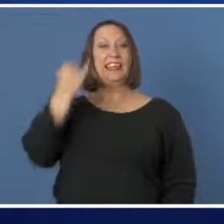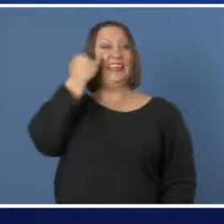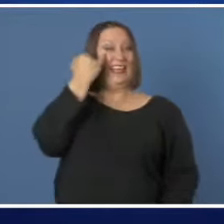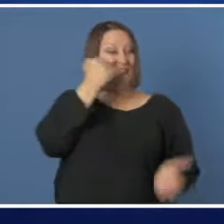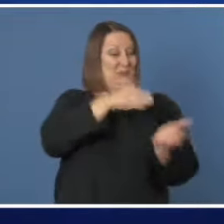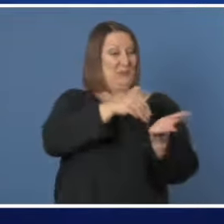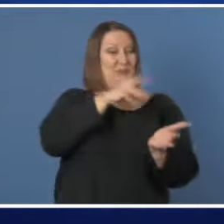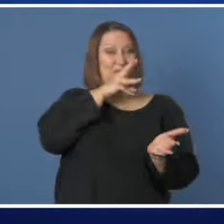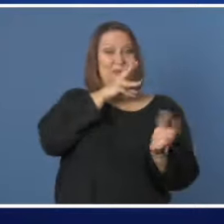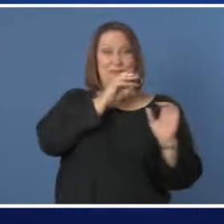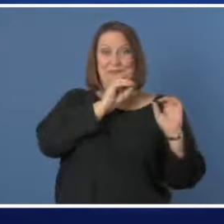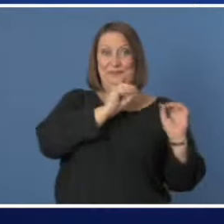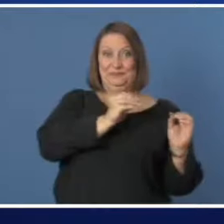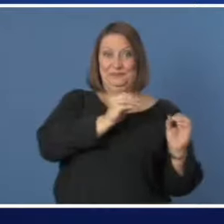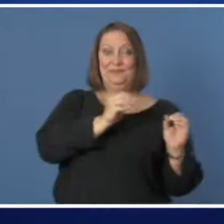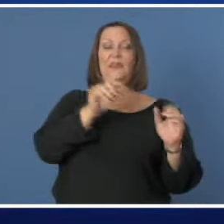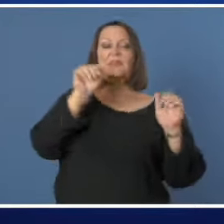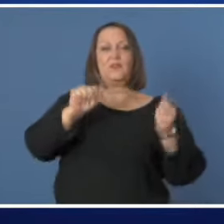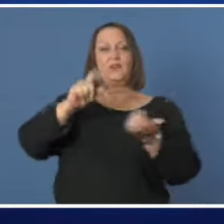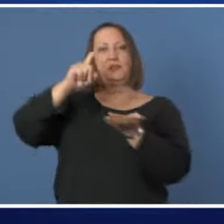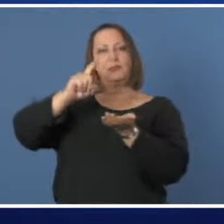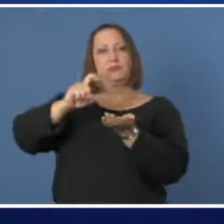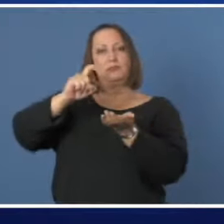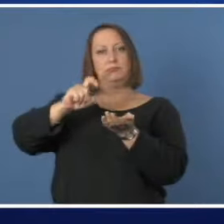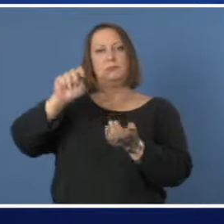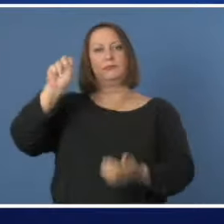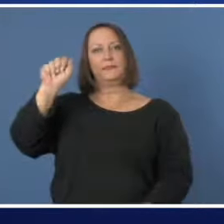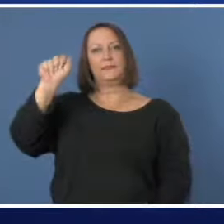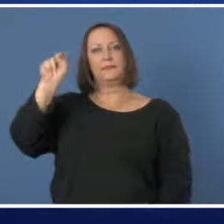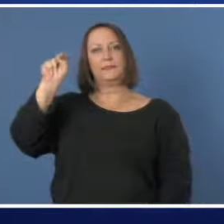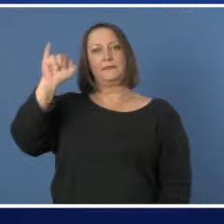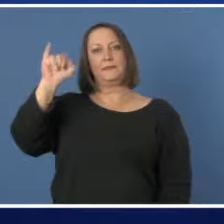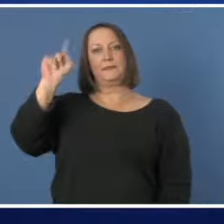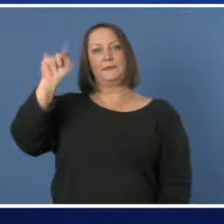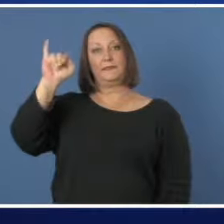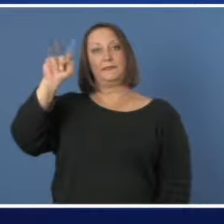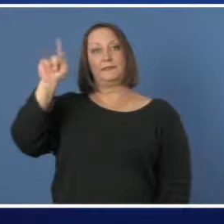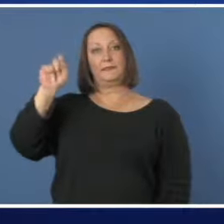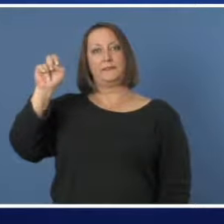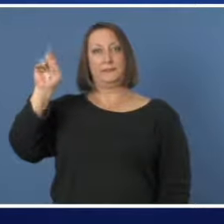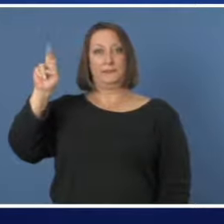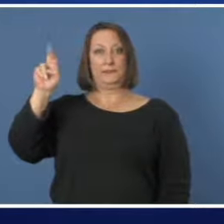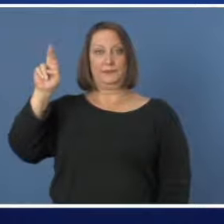Use hand sanitizers in absence of hand washing facilities